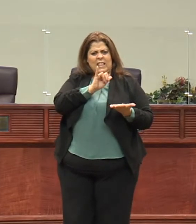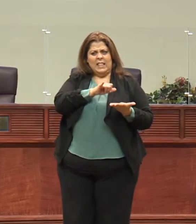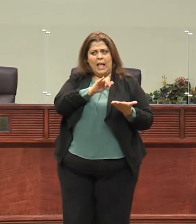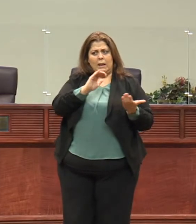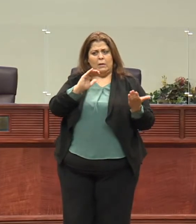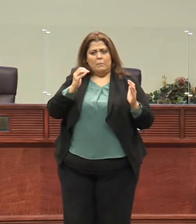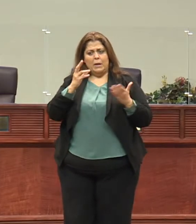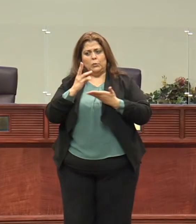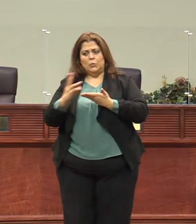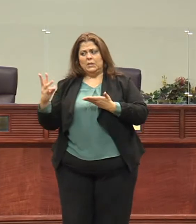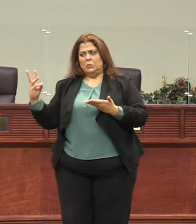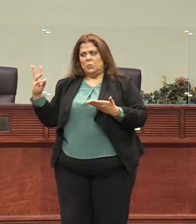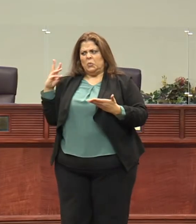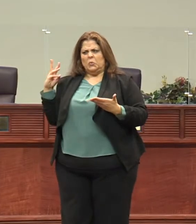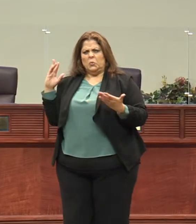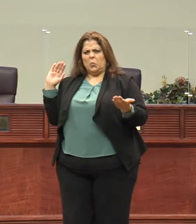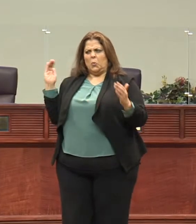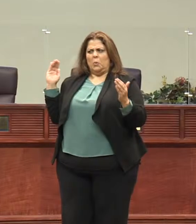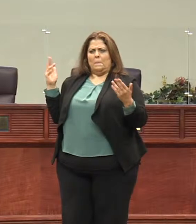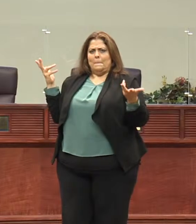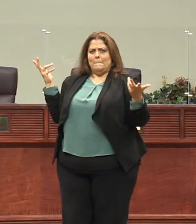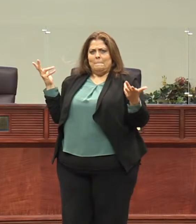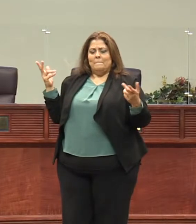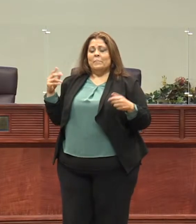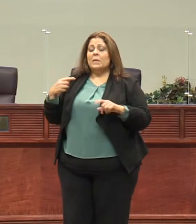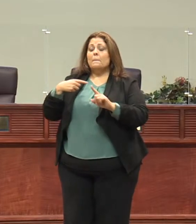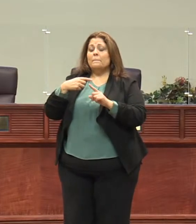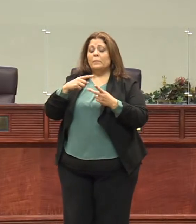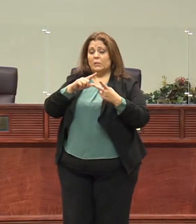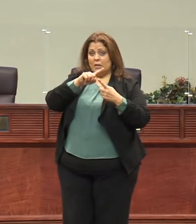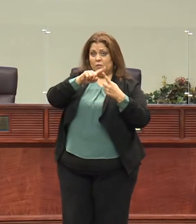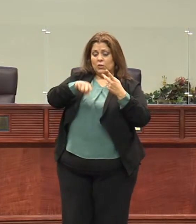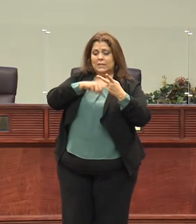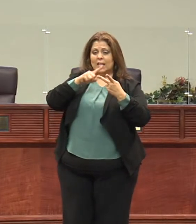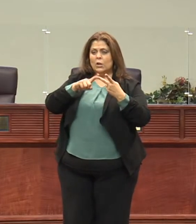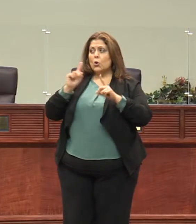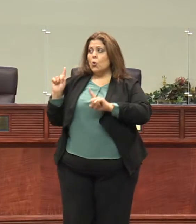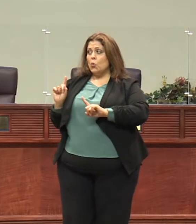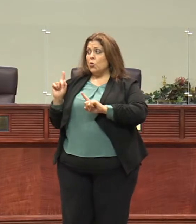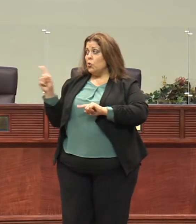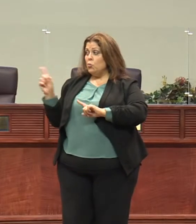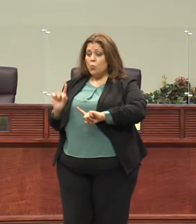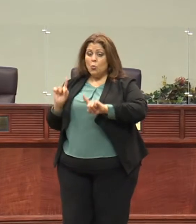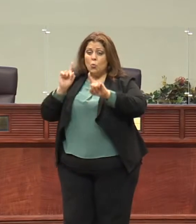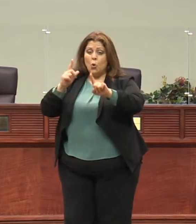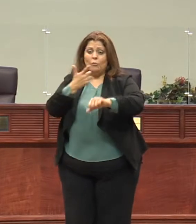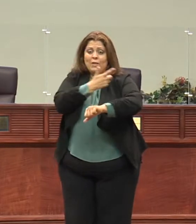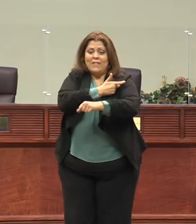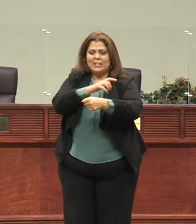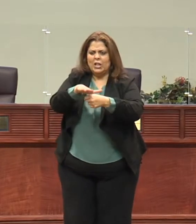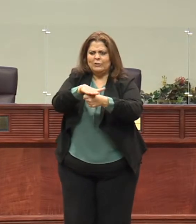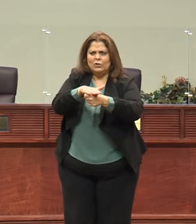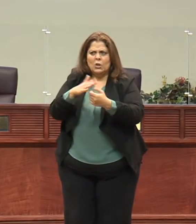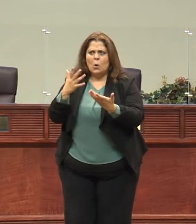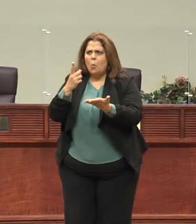6 weeks ago? And what are you guys seeing out there when you go to the vaccination sites? How are people reacting? Because,